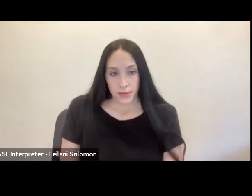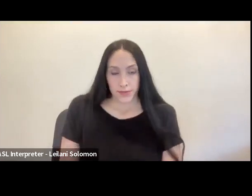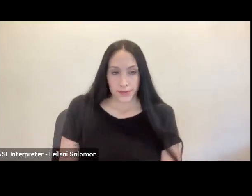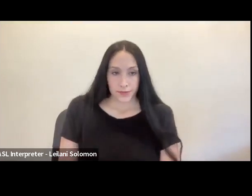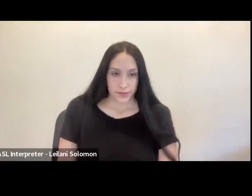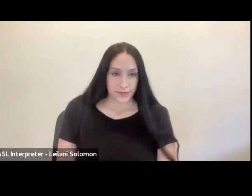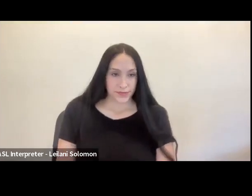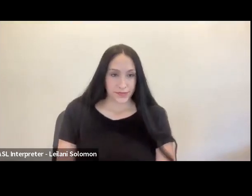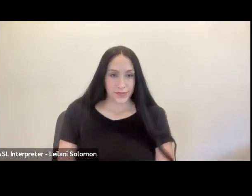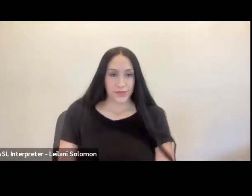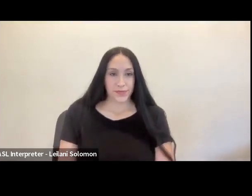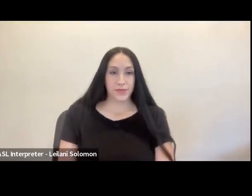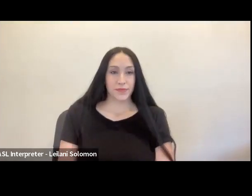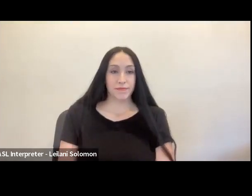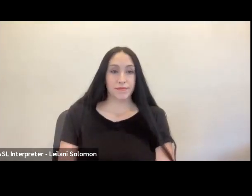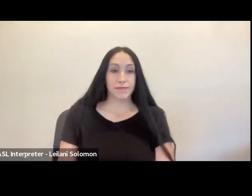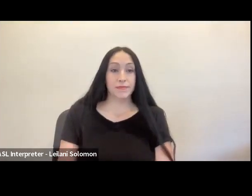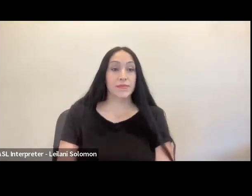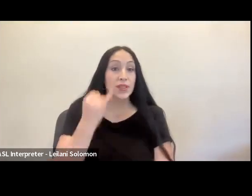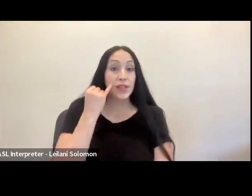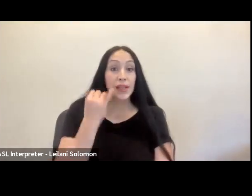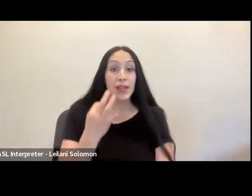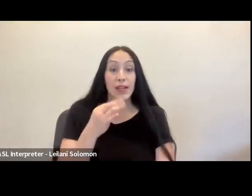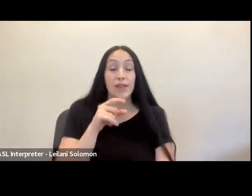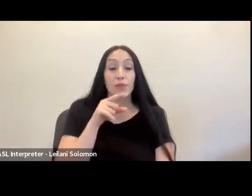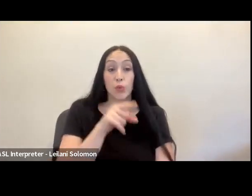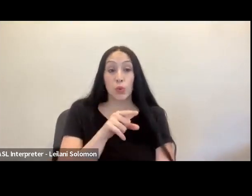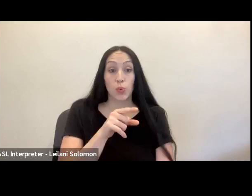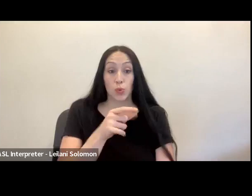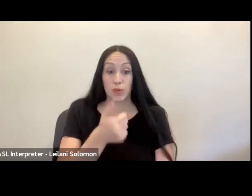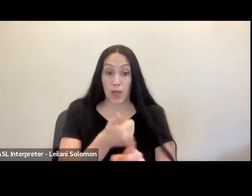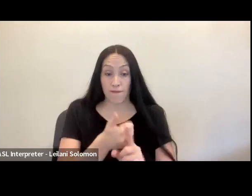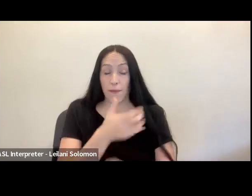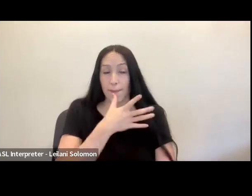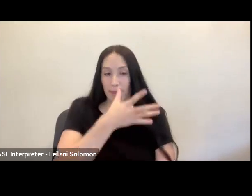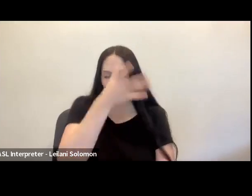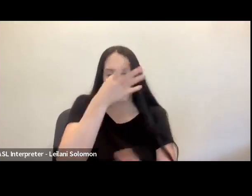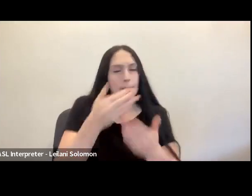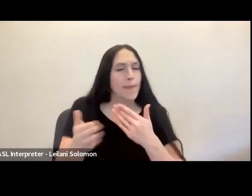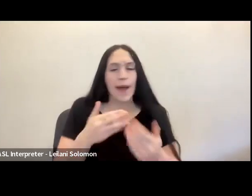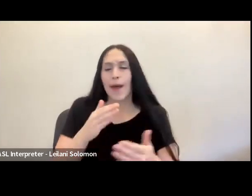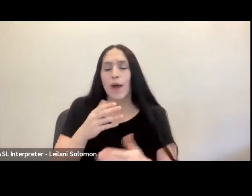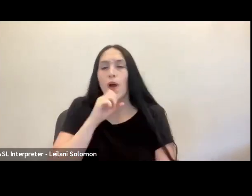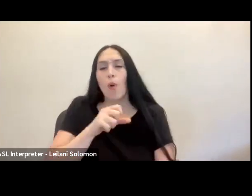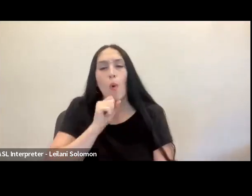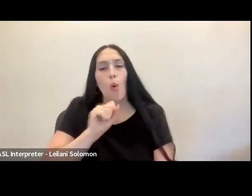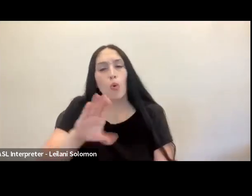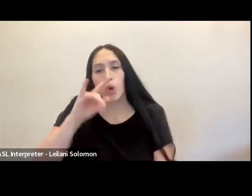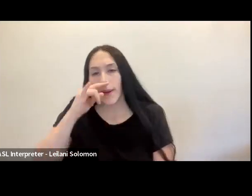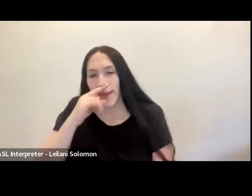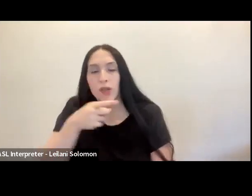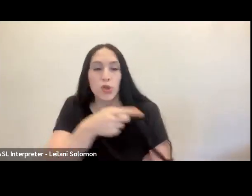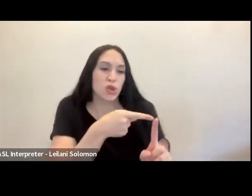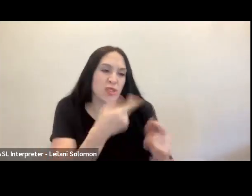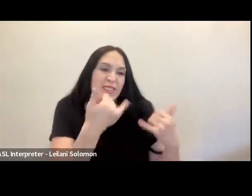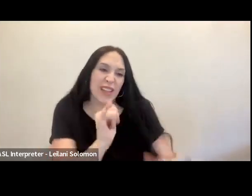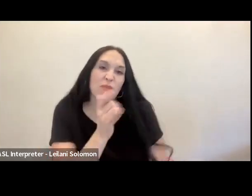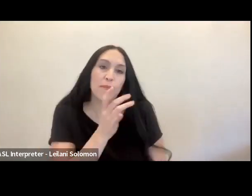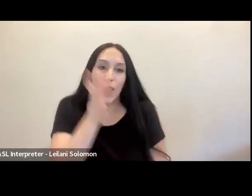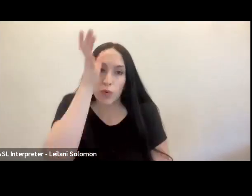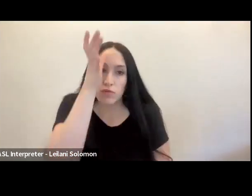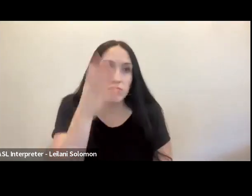of your child's age, you're still a parent. I have 3 boys, 10, 7, and 3. But if they're 30 and I'm 60 or